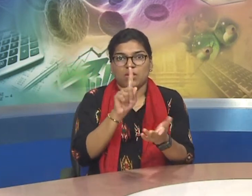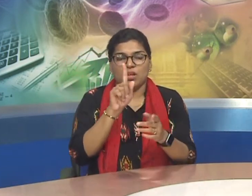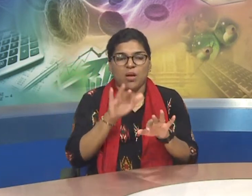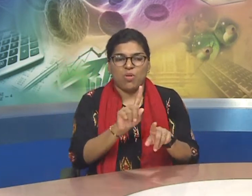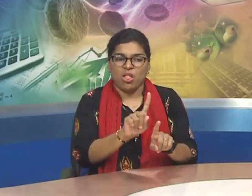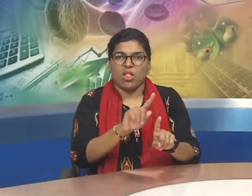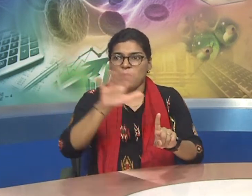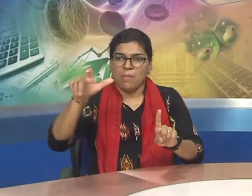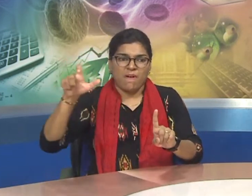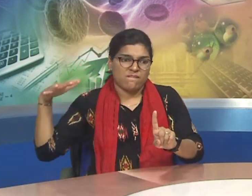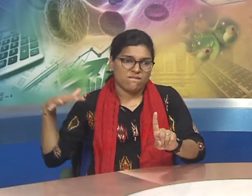managing the